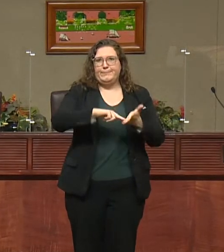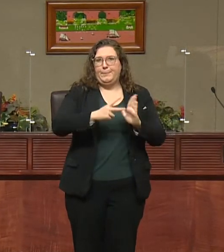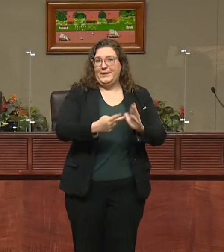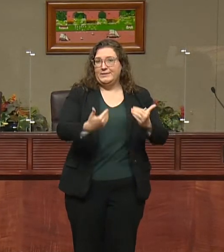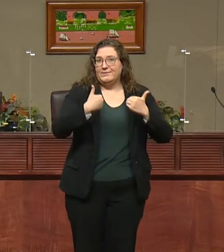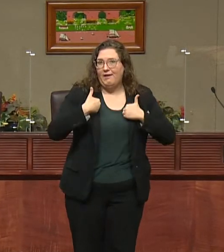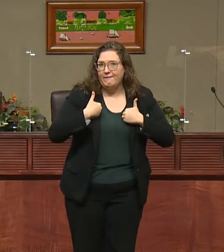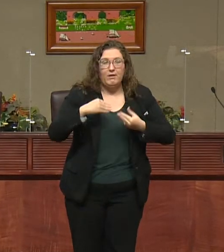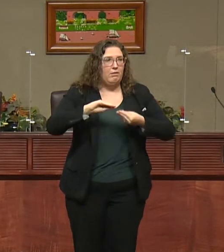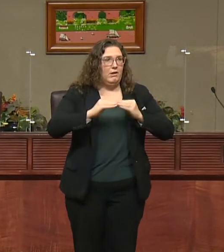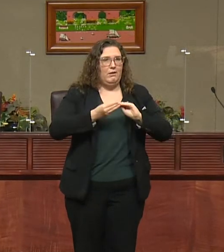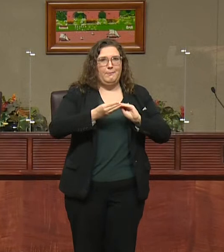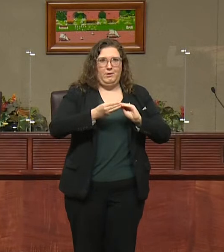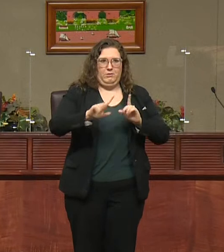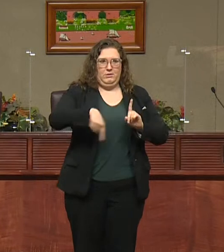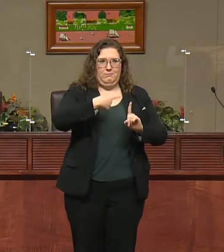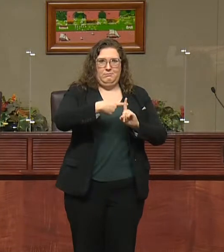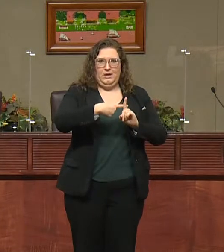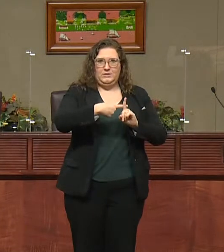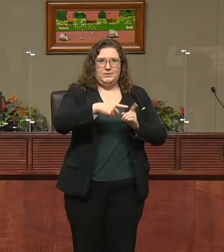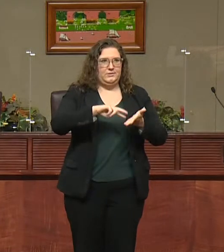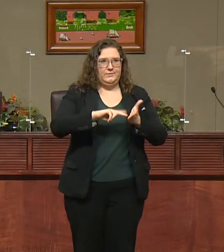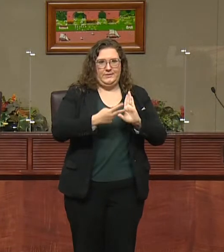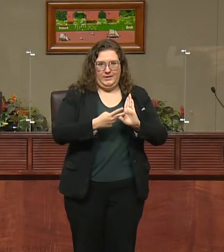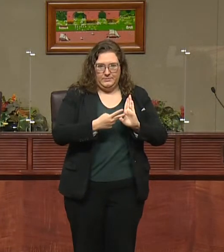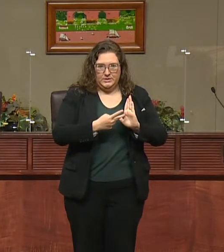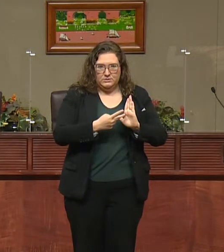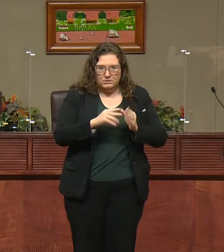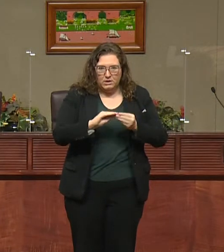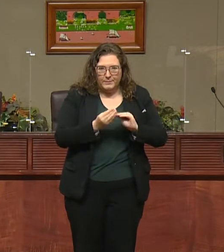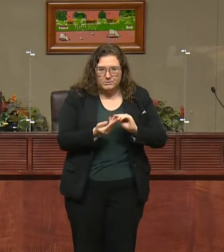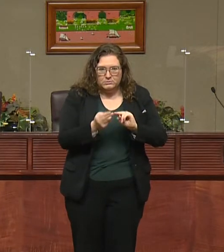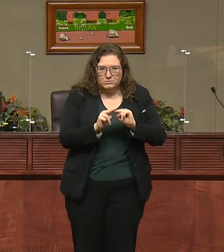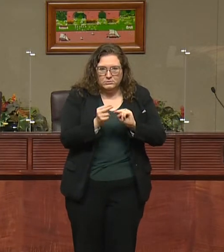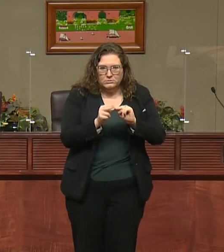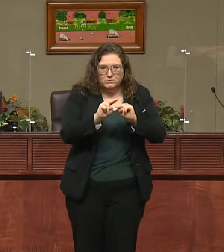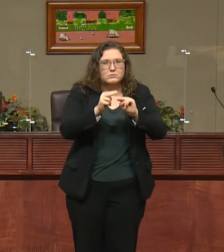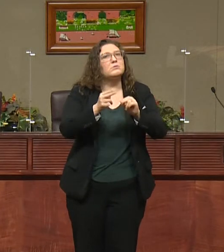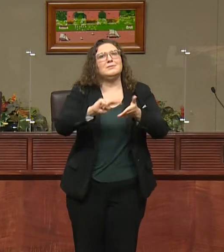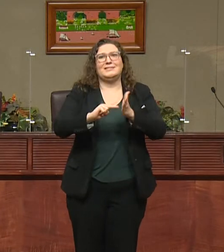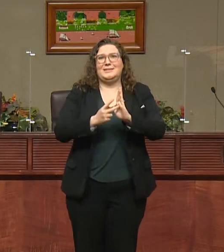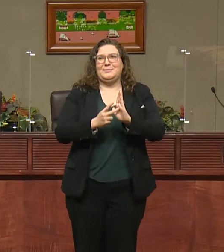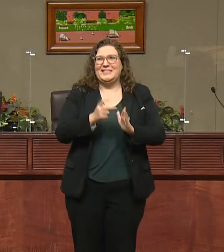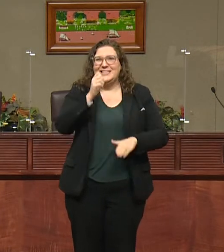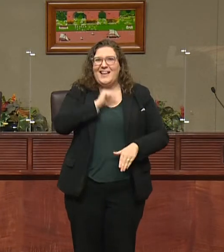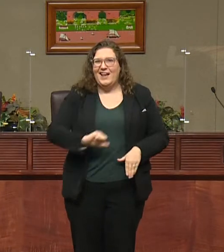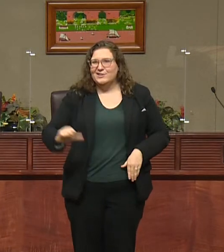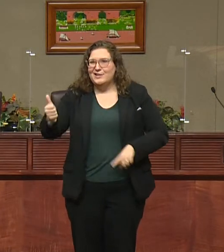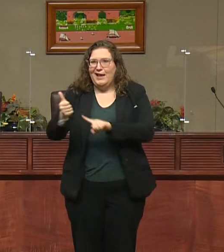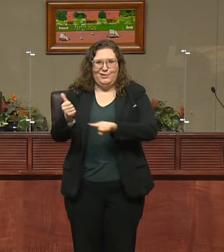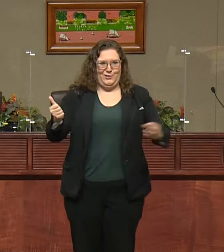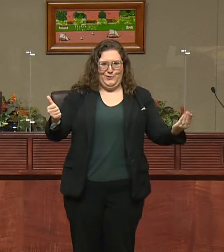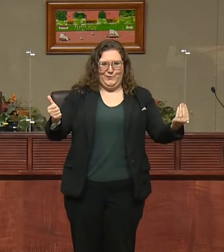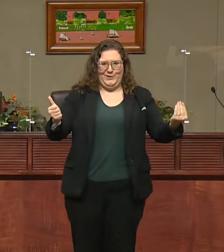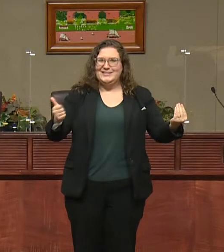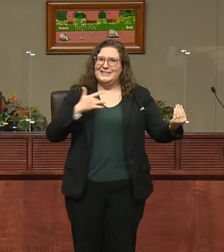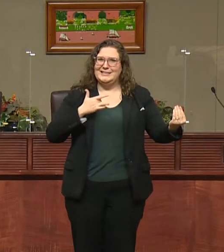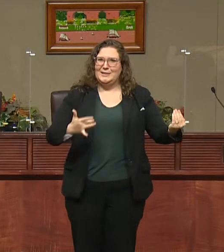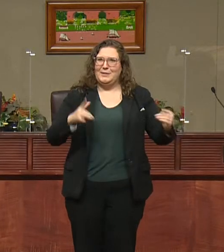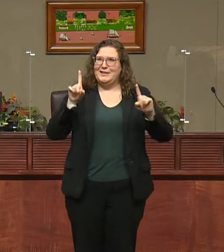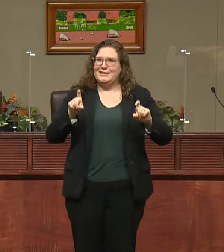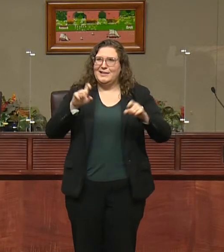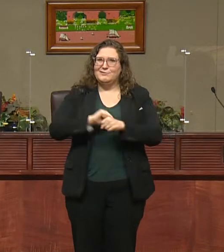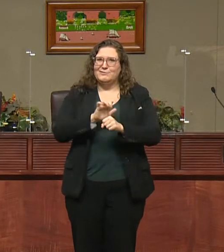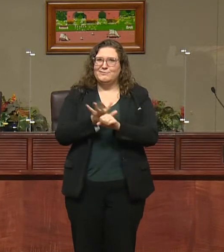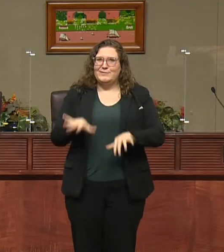increase, indicating that this age group is potentially under-tested. Being that this age group generates many close contacts, it's important that we